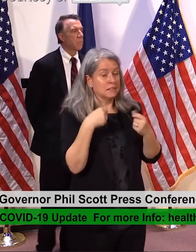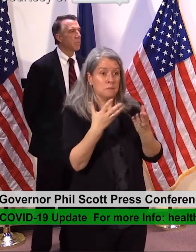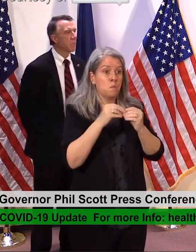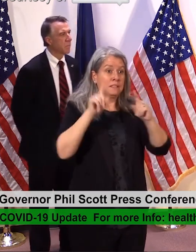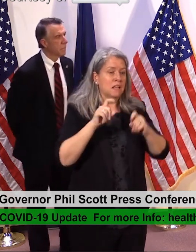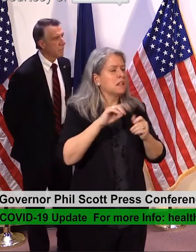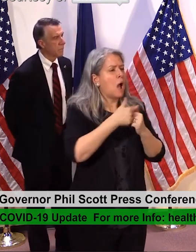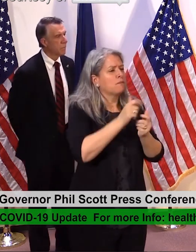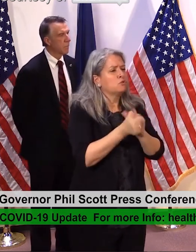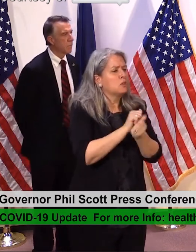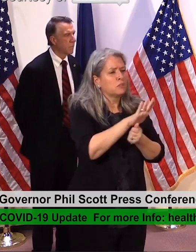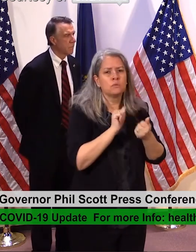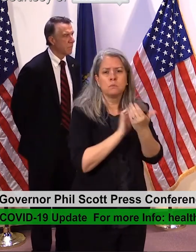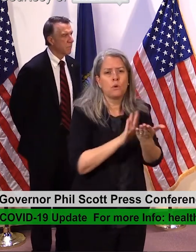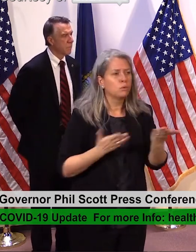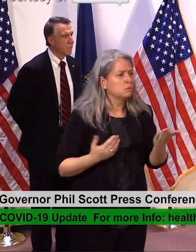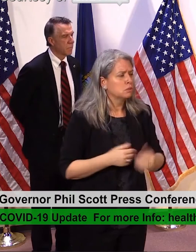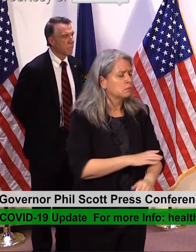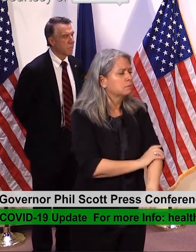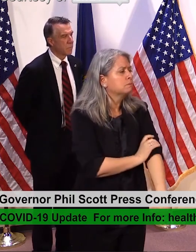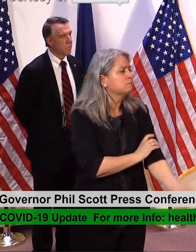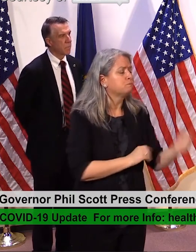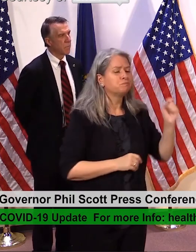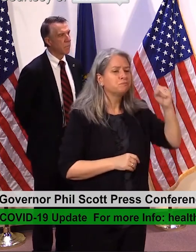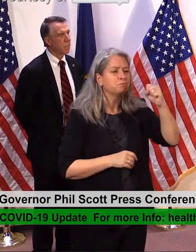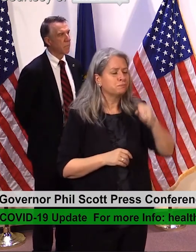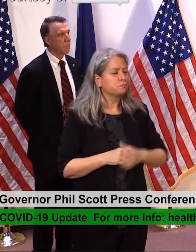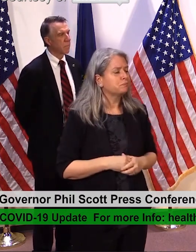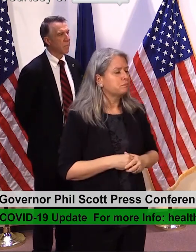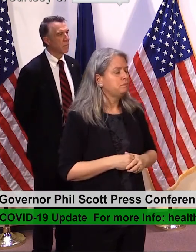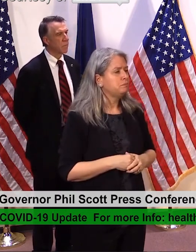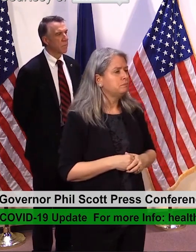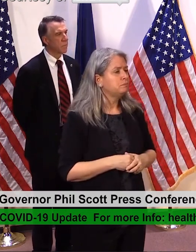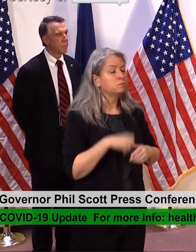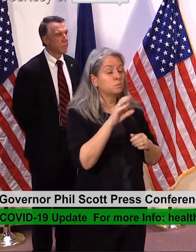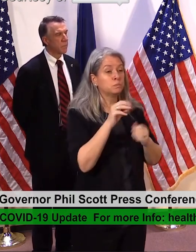doing? Yeah, so part of that strategy allows you to